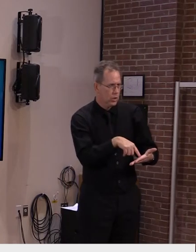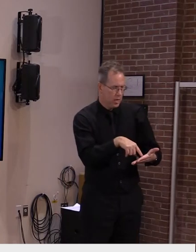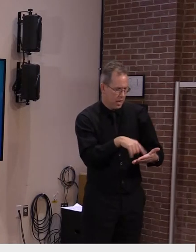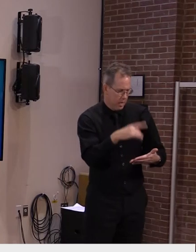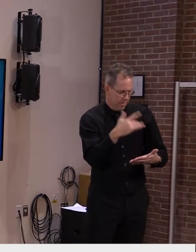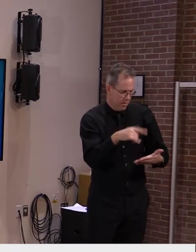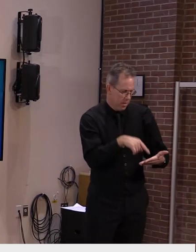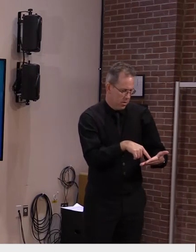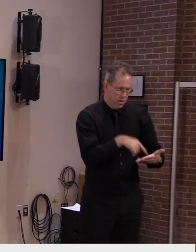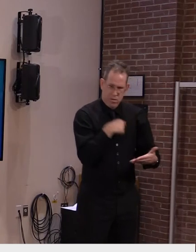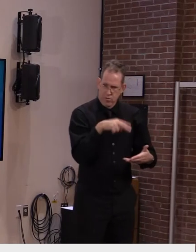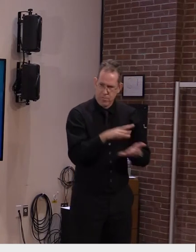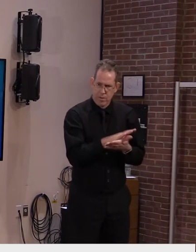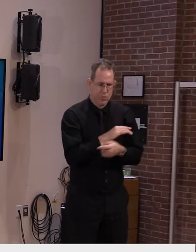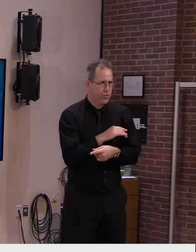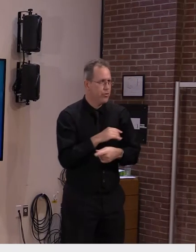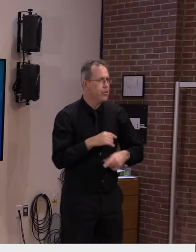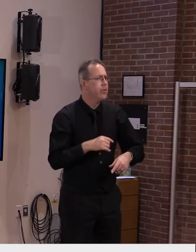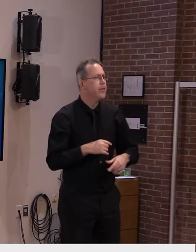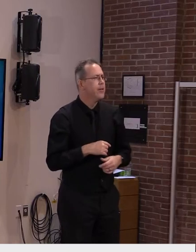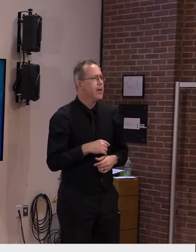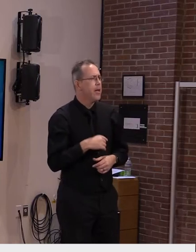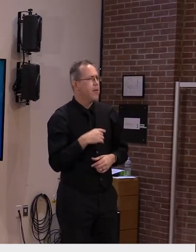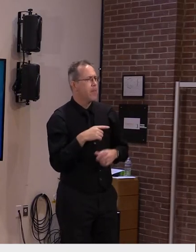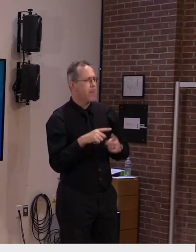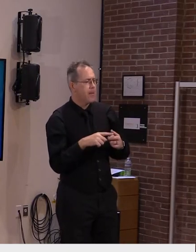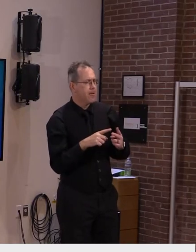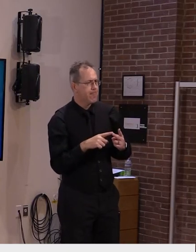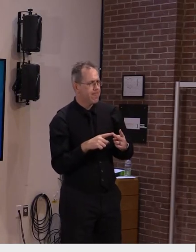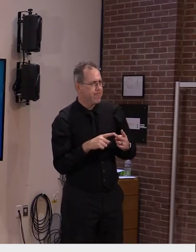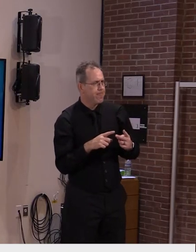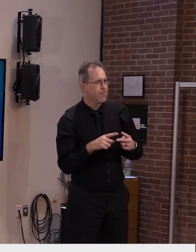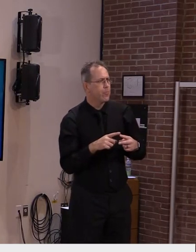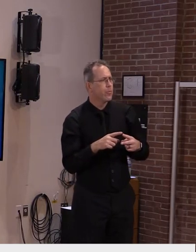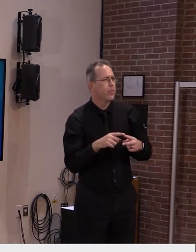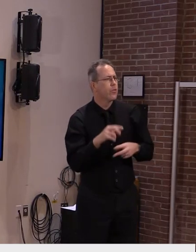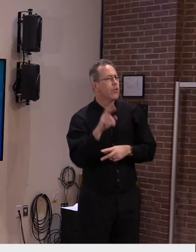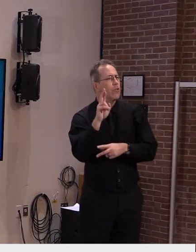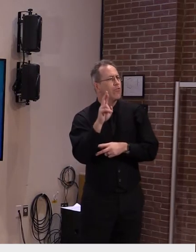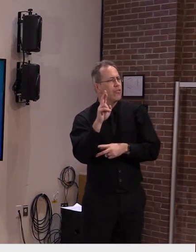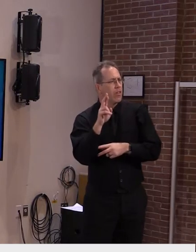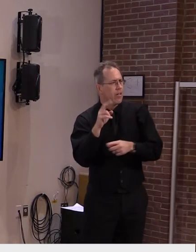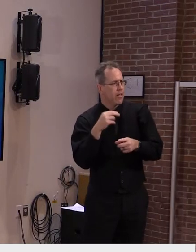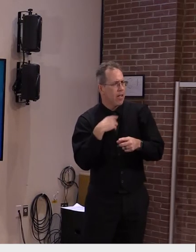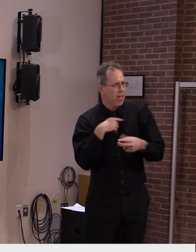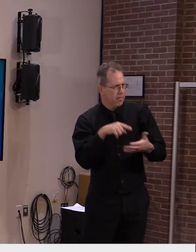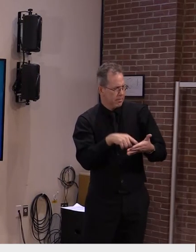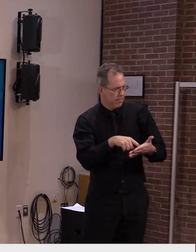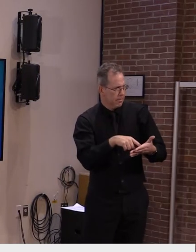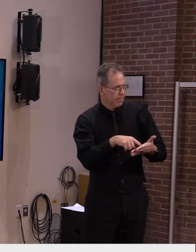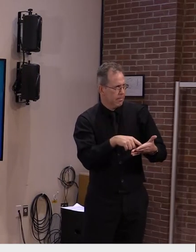at the University of Vermont, at Rutland, if I'm reading this right.